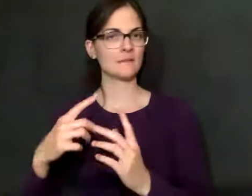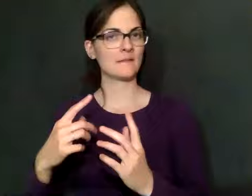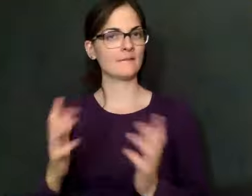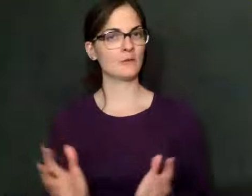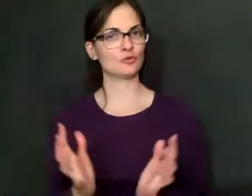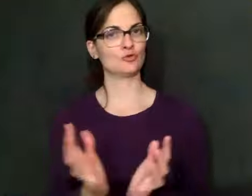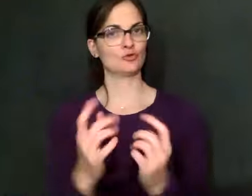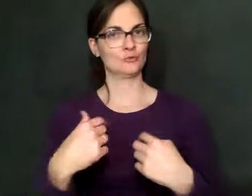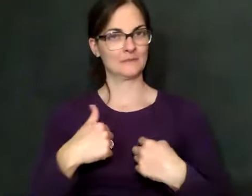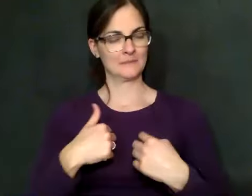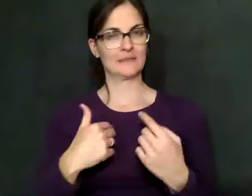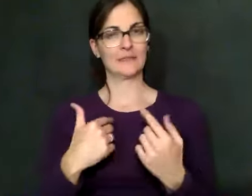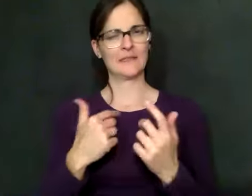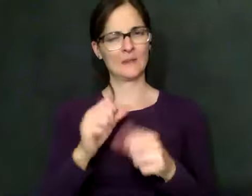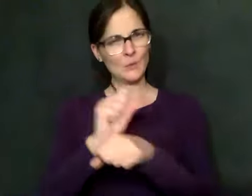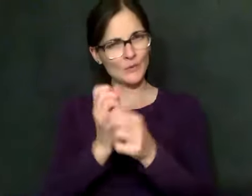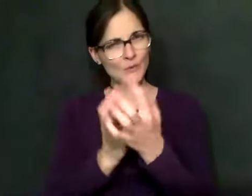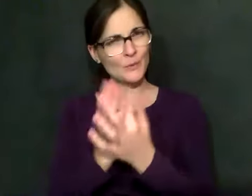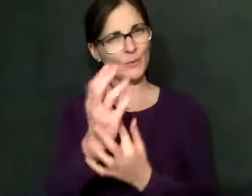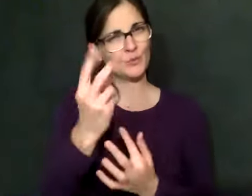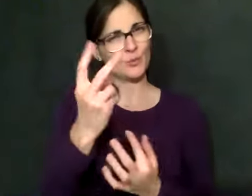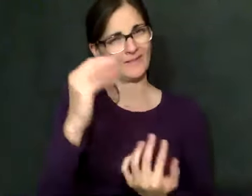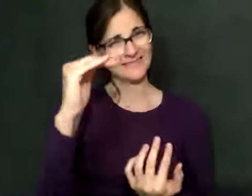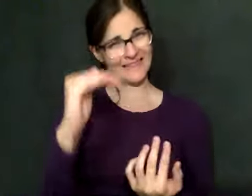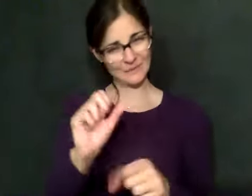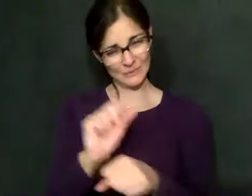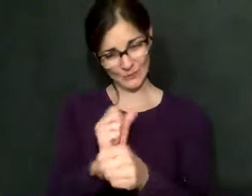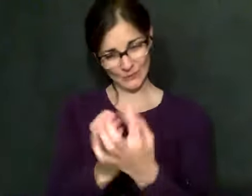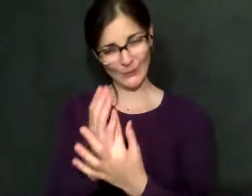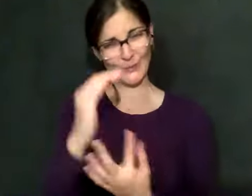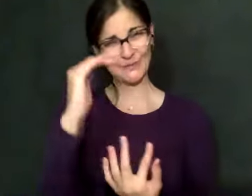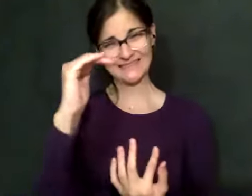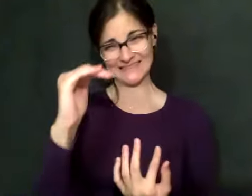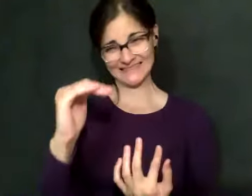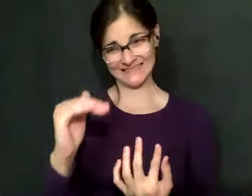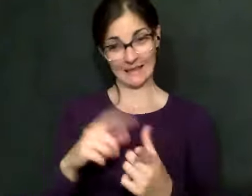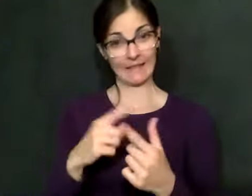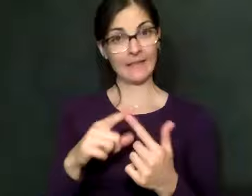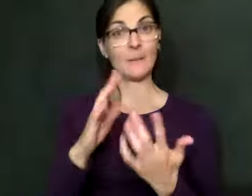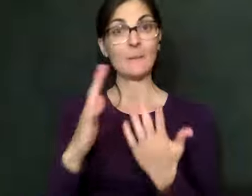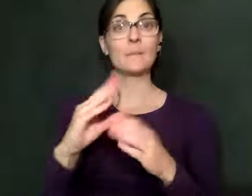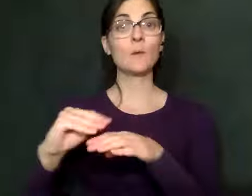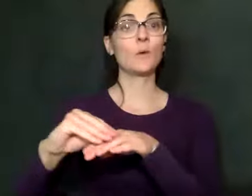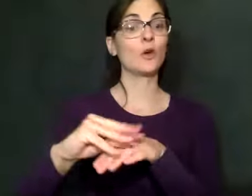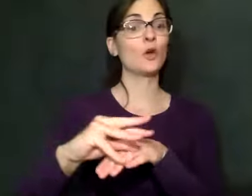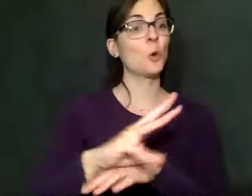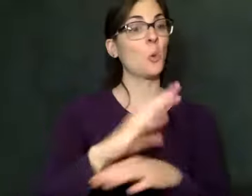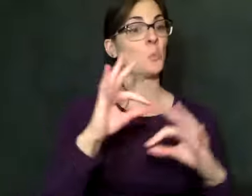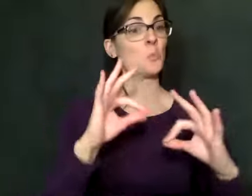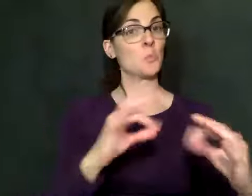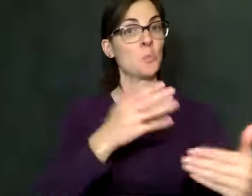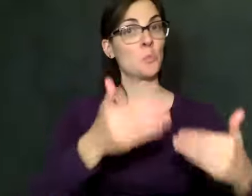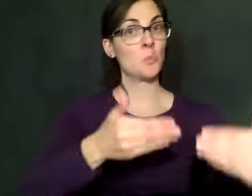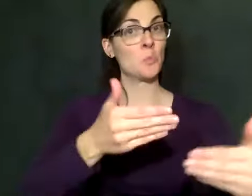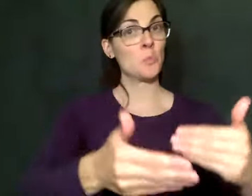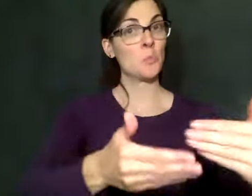and the miracles would happen. But in the end, Al-Anon gave me the courage to actually ask for a divorce. And it's another thing that was